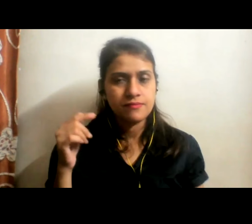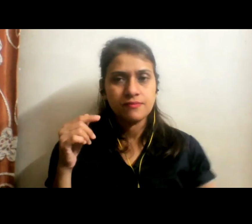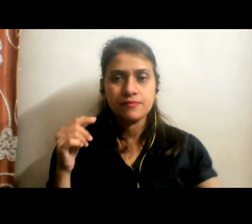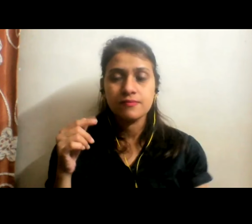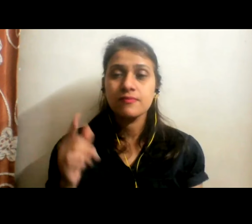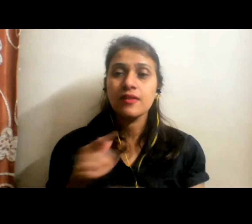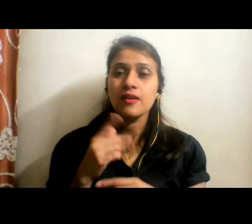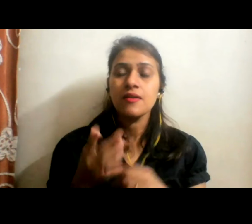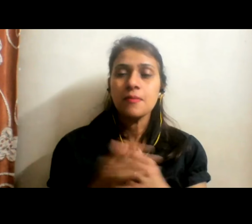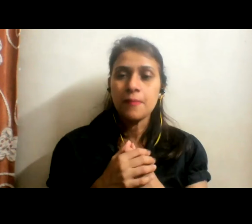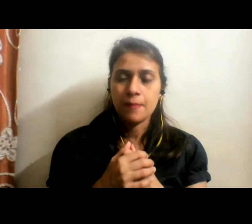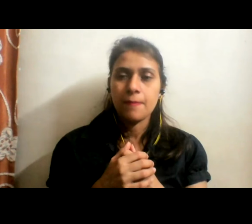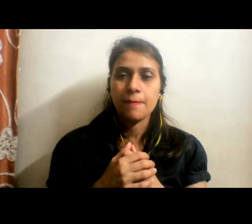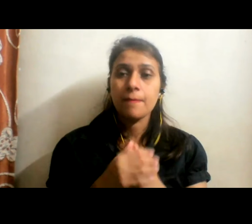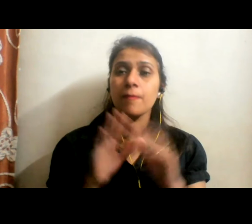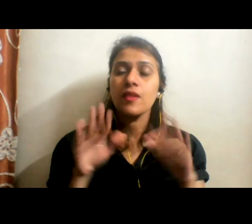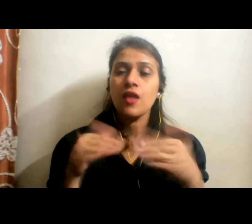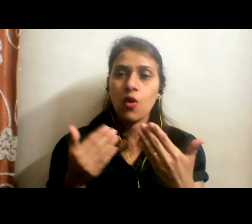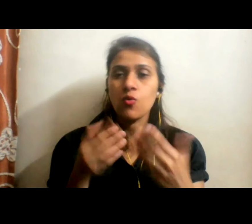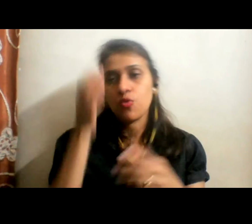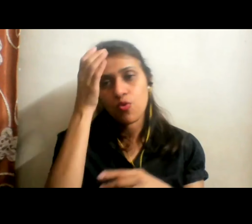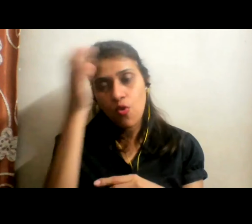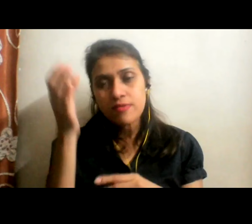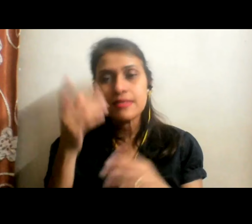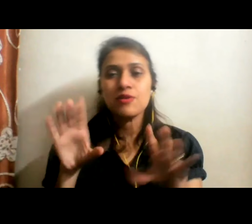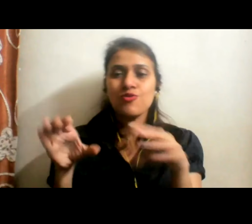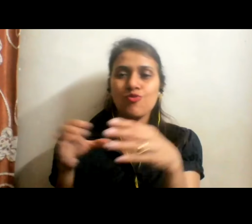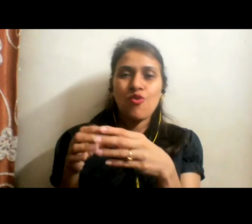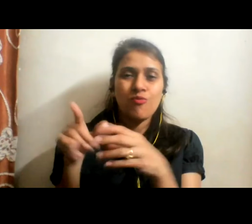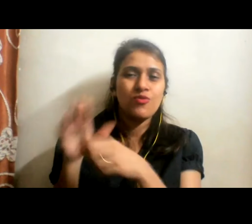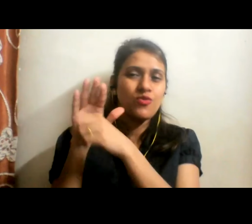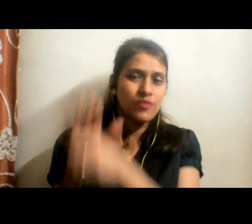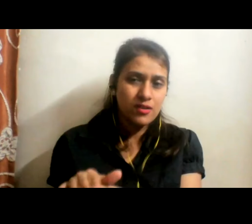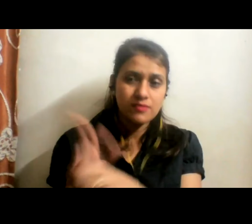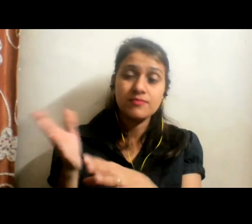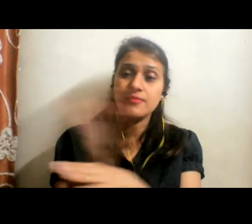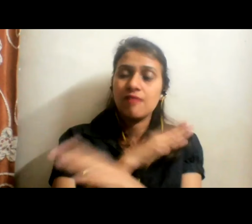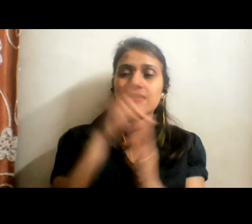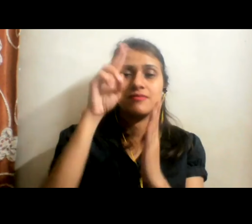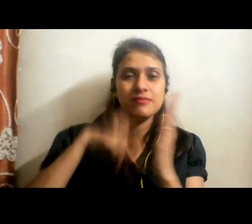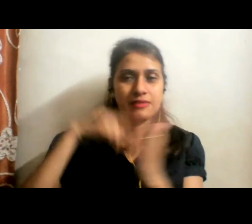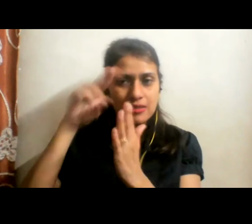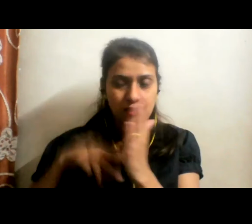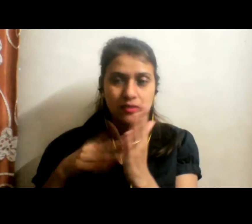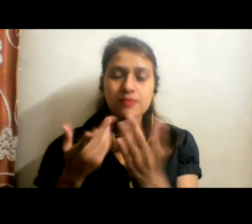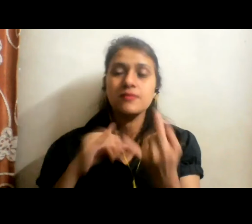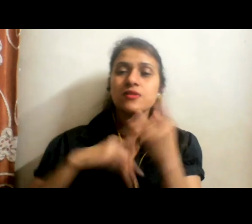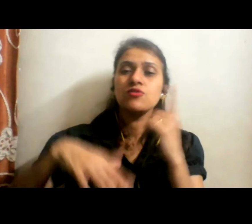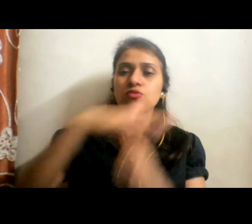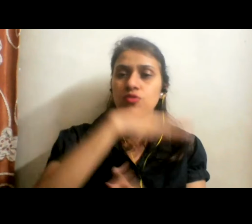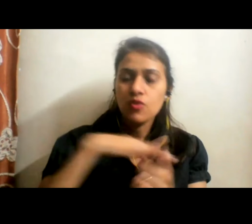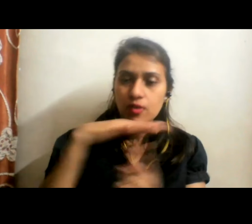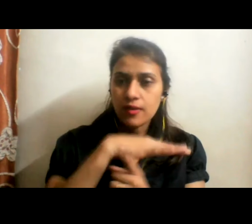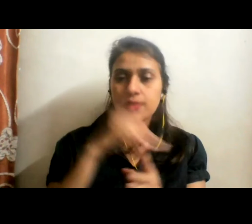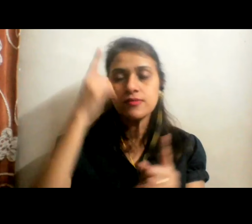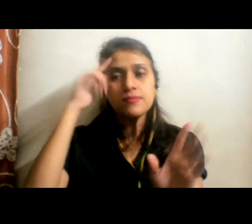that, and how that concept of marginality has been defined in the previous literature, in theory, in sociology, or whatever